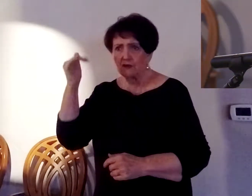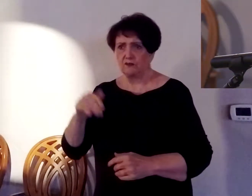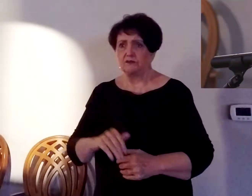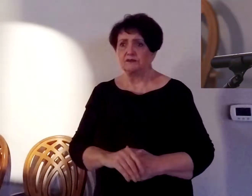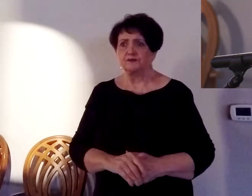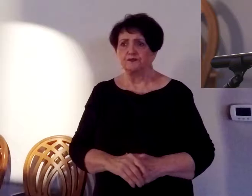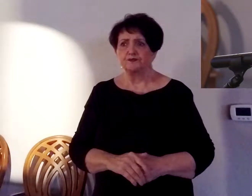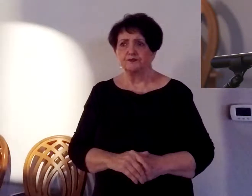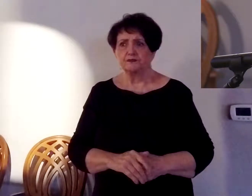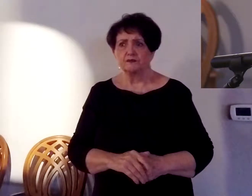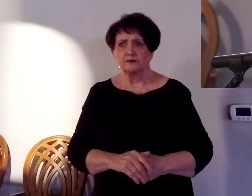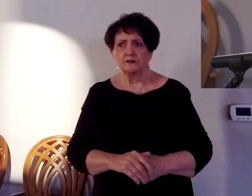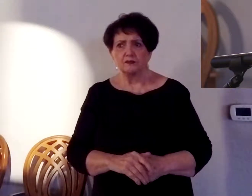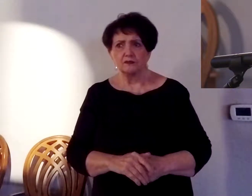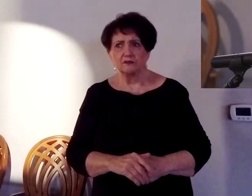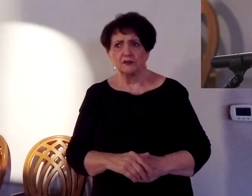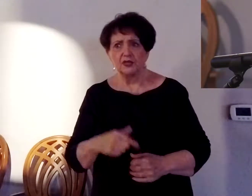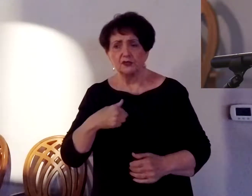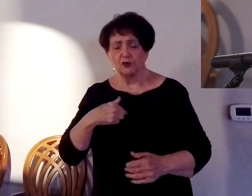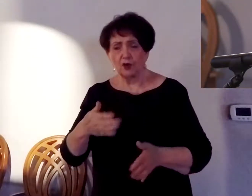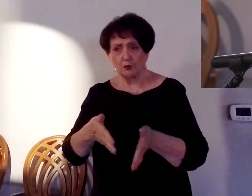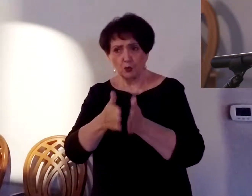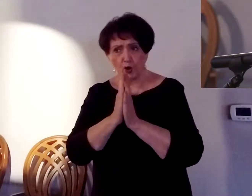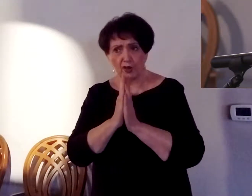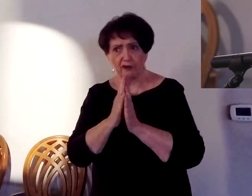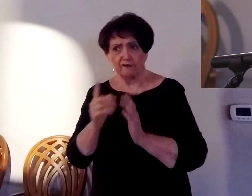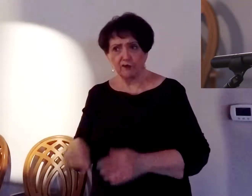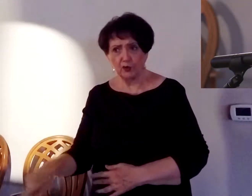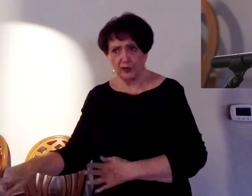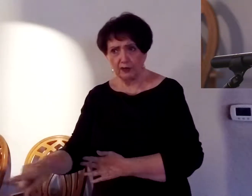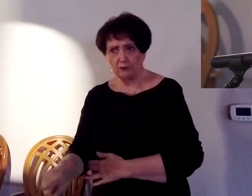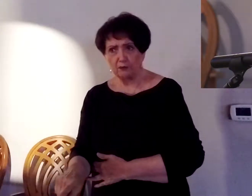And so I pray for their